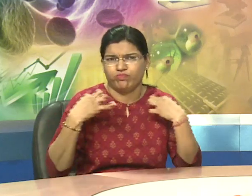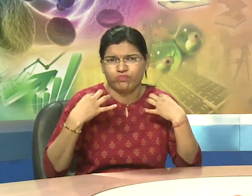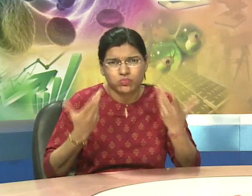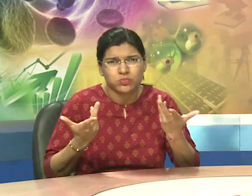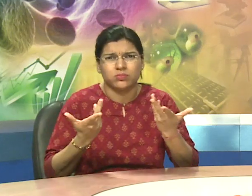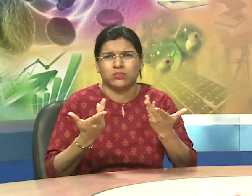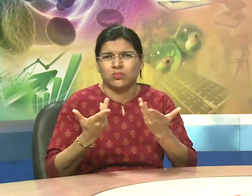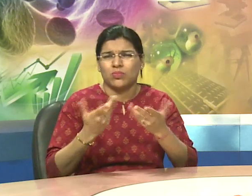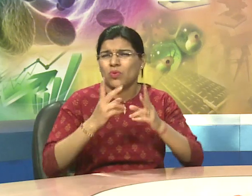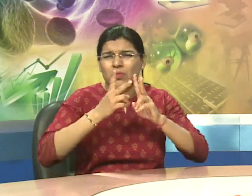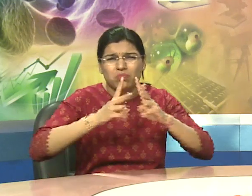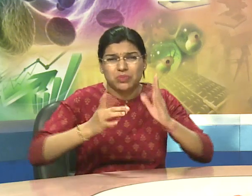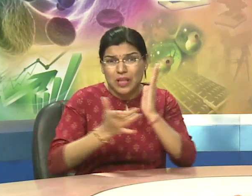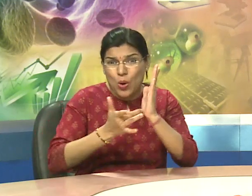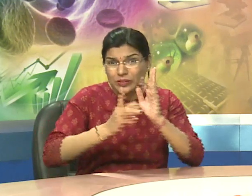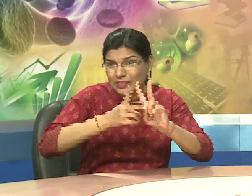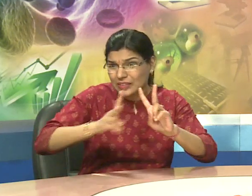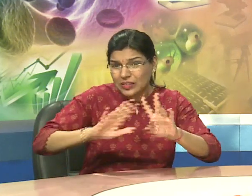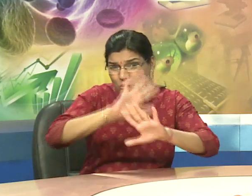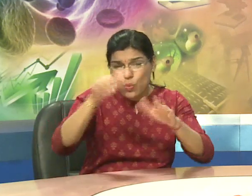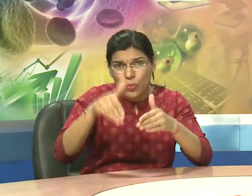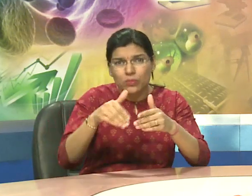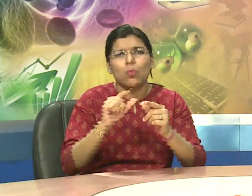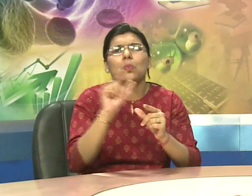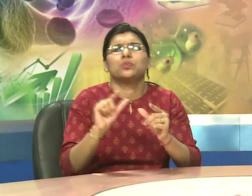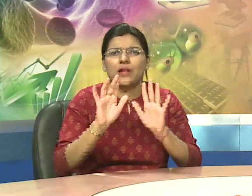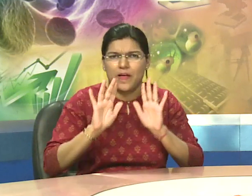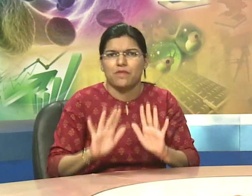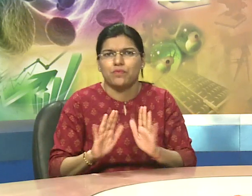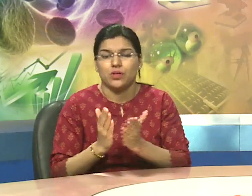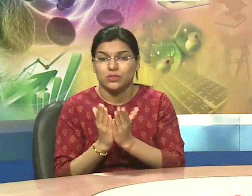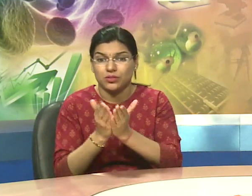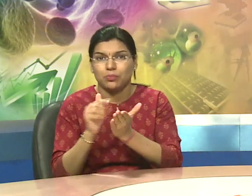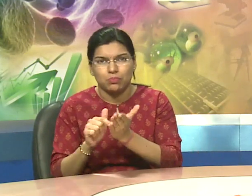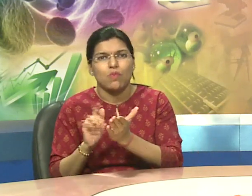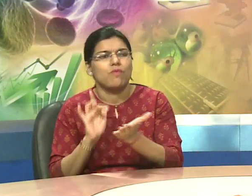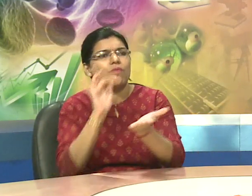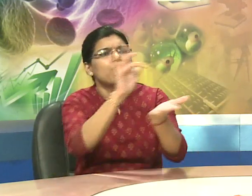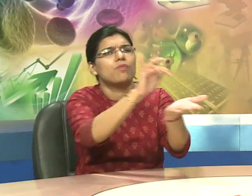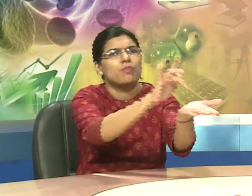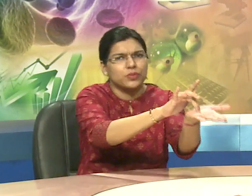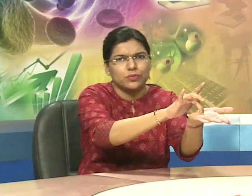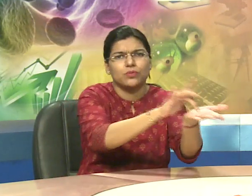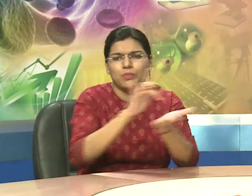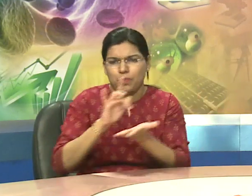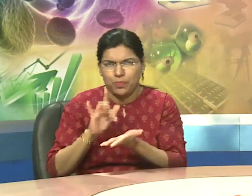transfer heavy goods from one place to another place. For example, fridges, any